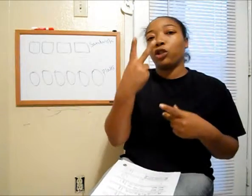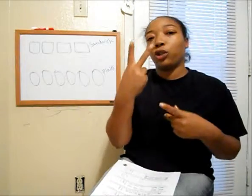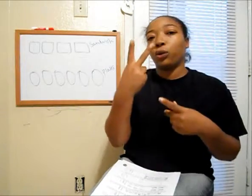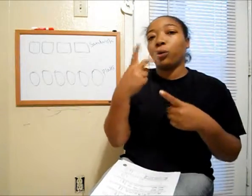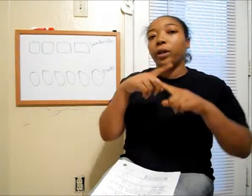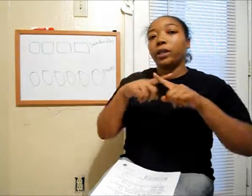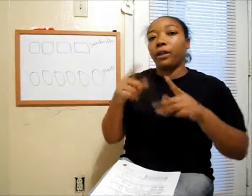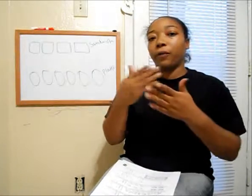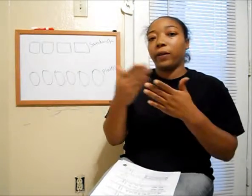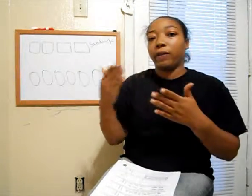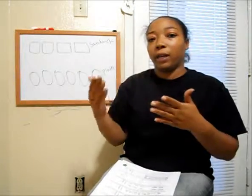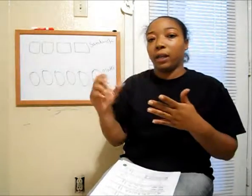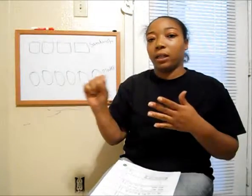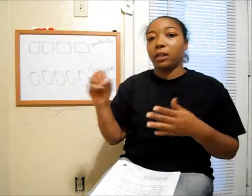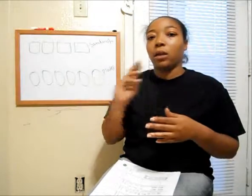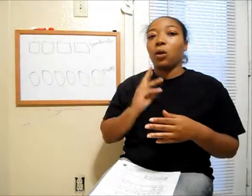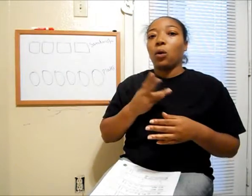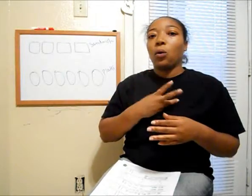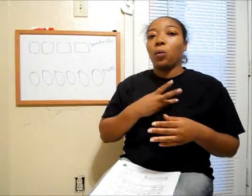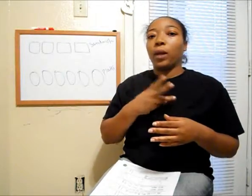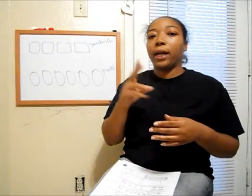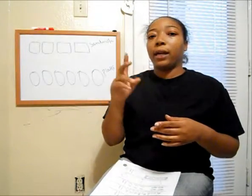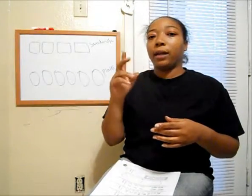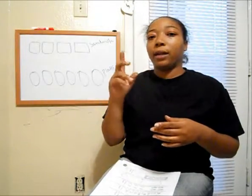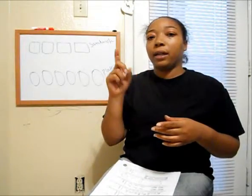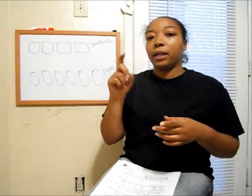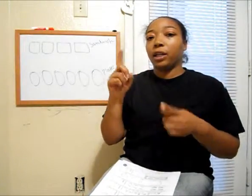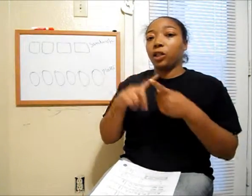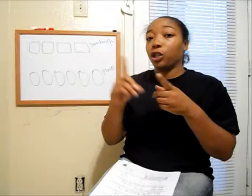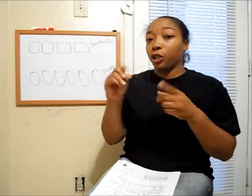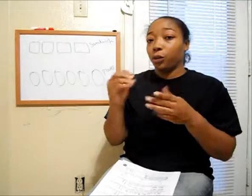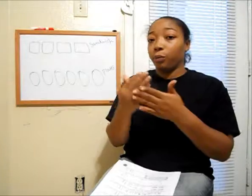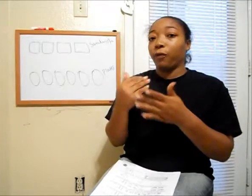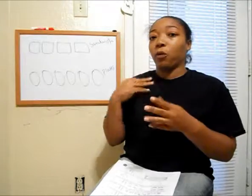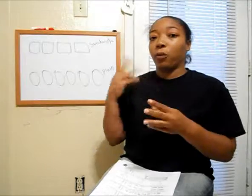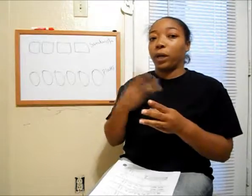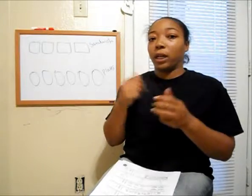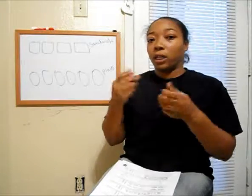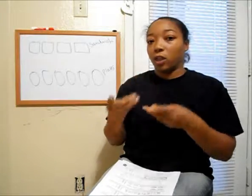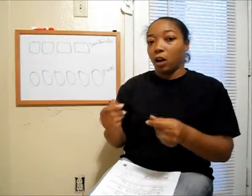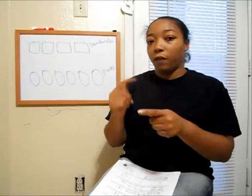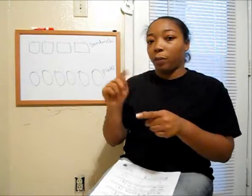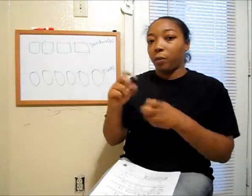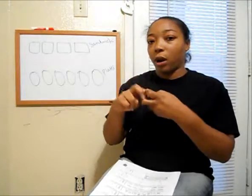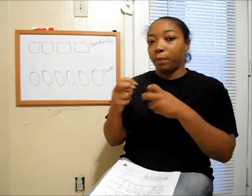2 different things we need to do before we can solve the problem.